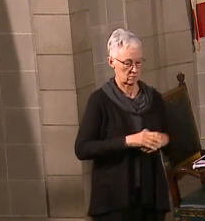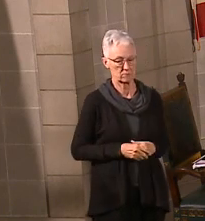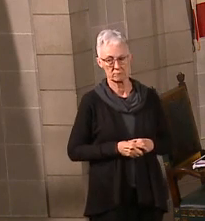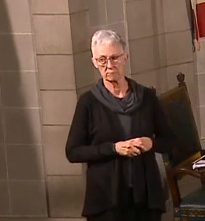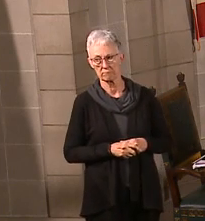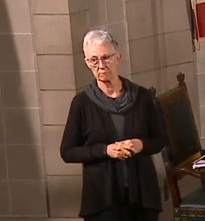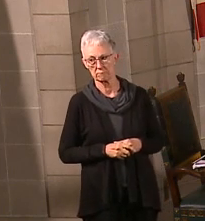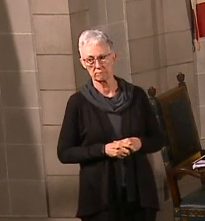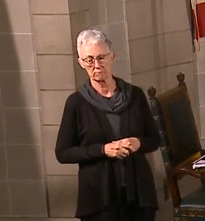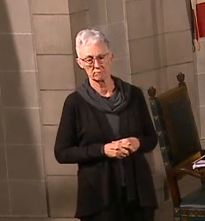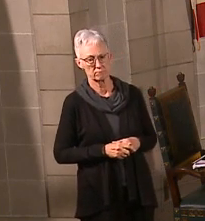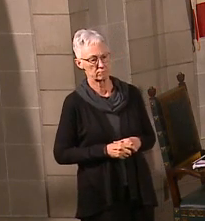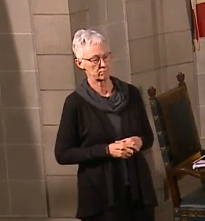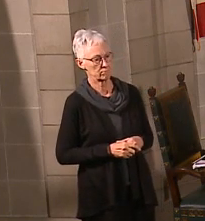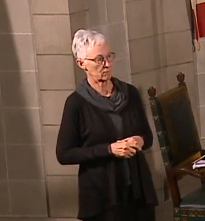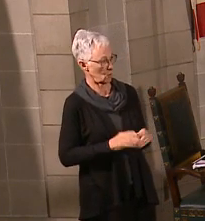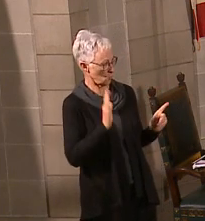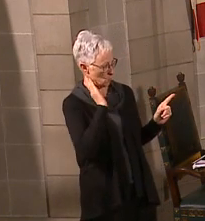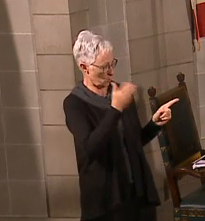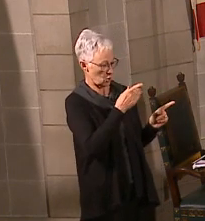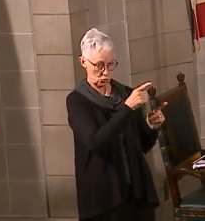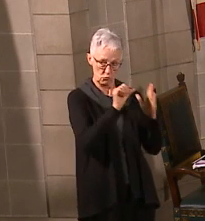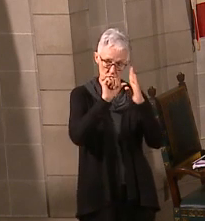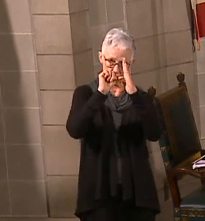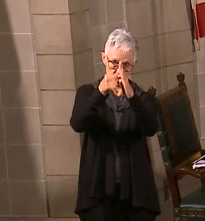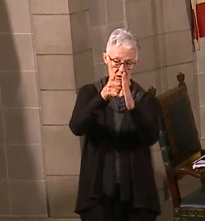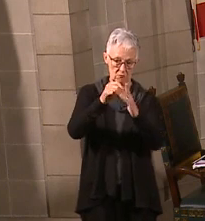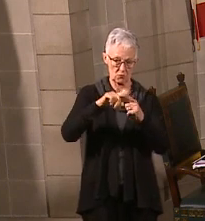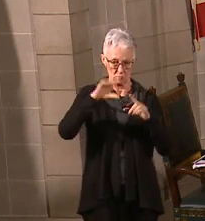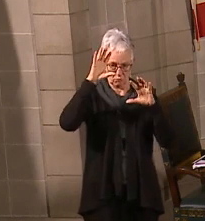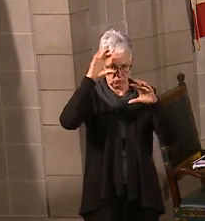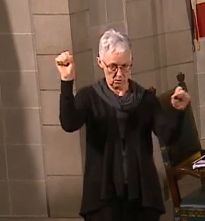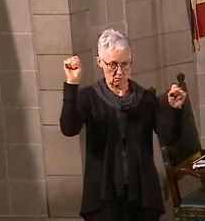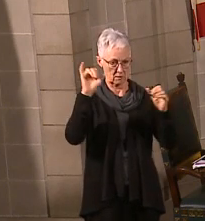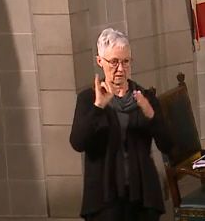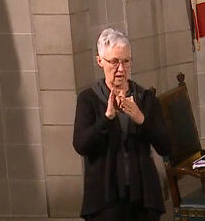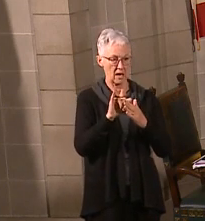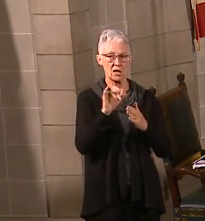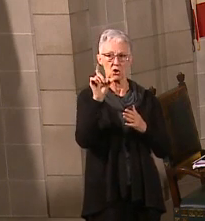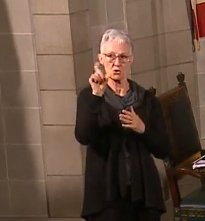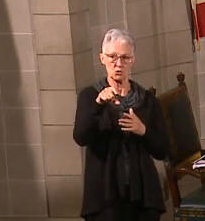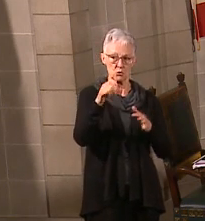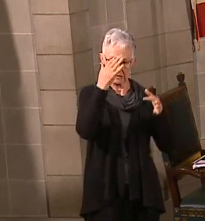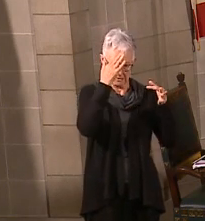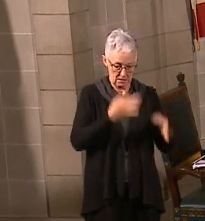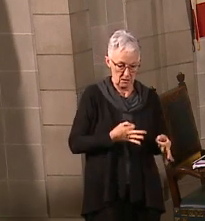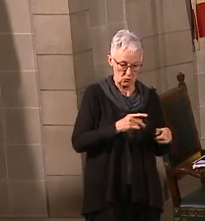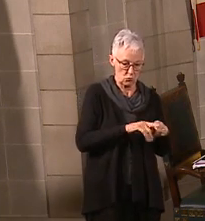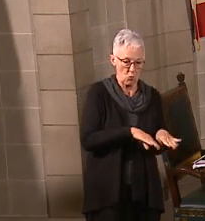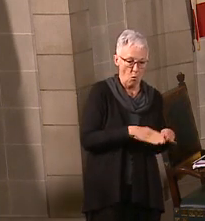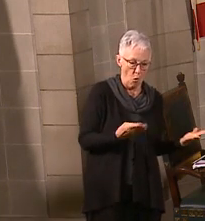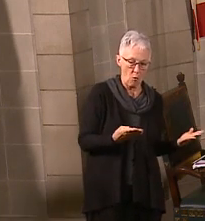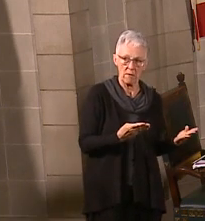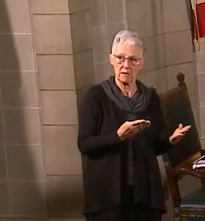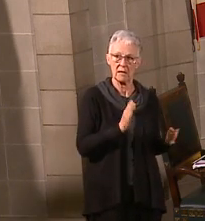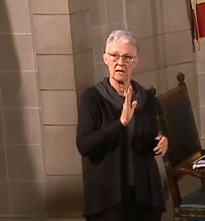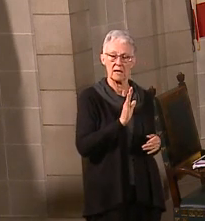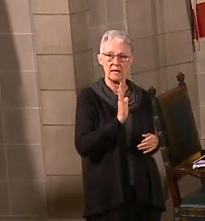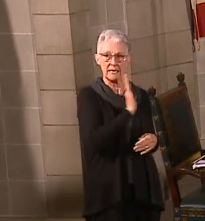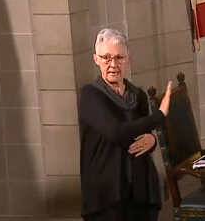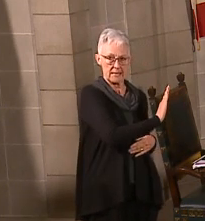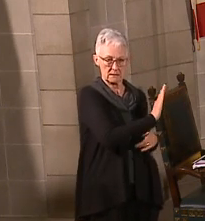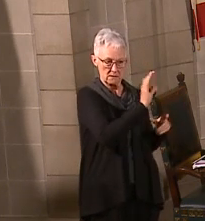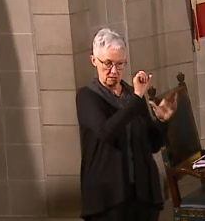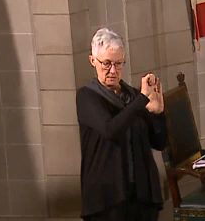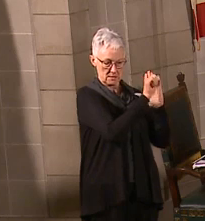stress to the president that reopening economy should be left to the state and local decisions? And again, I think that we've been working